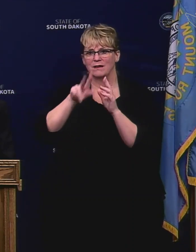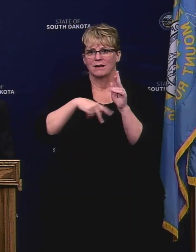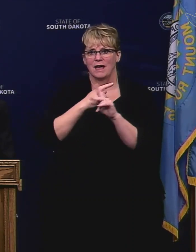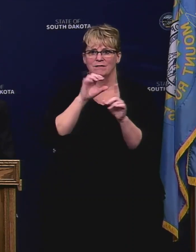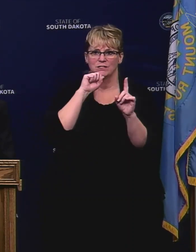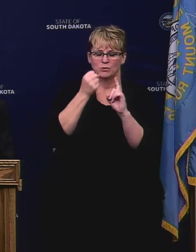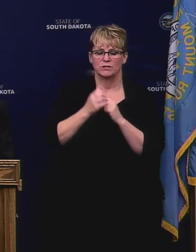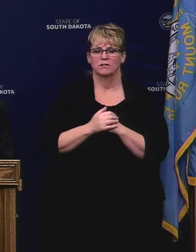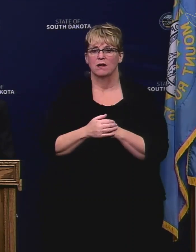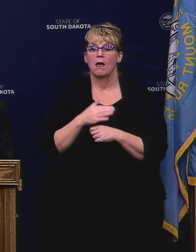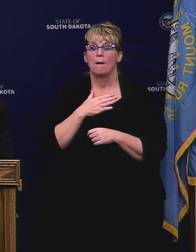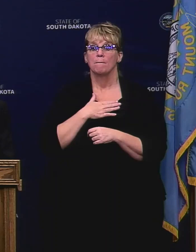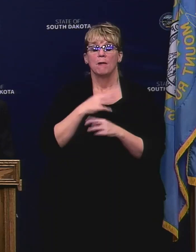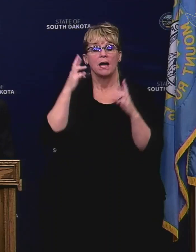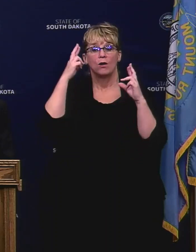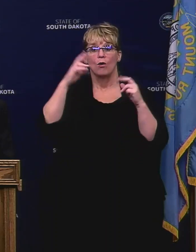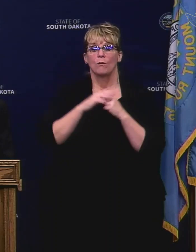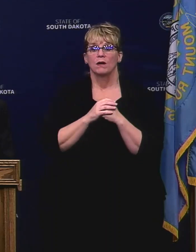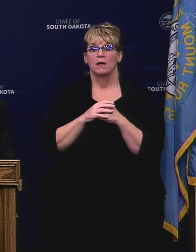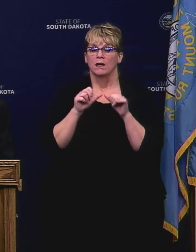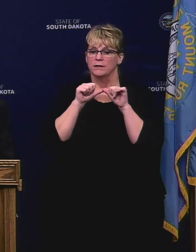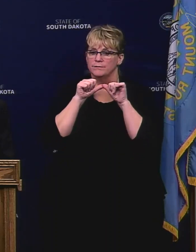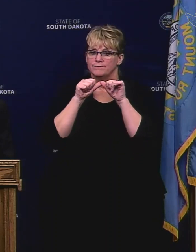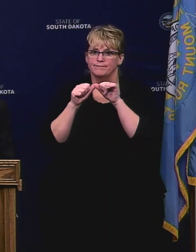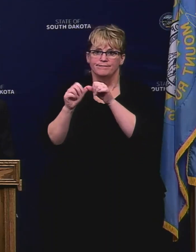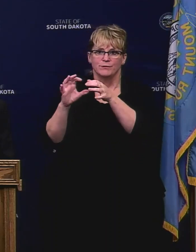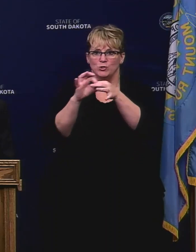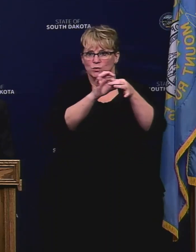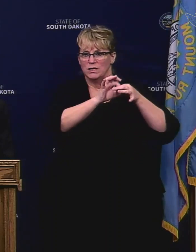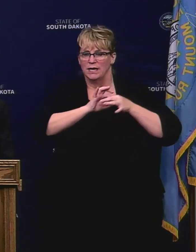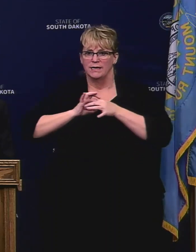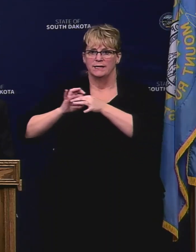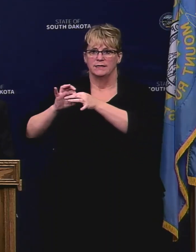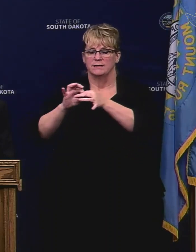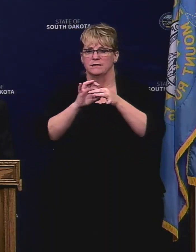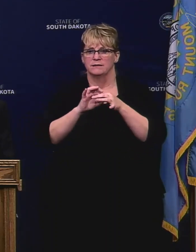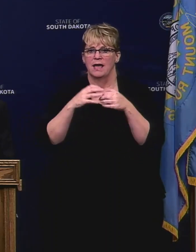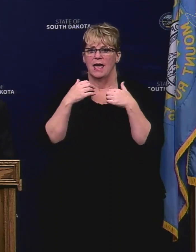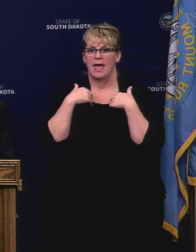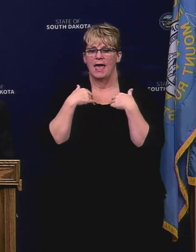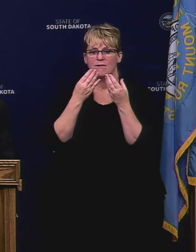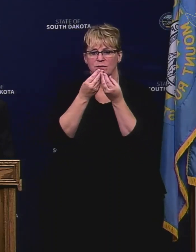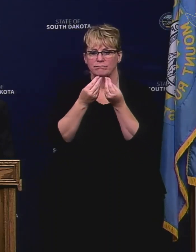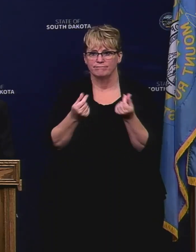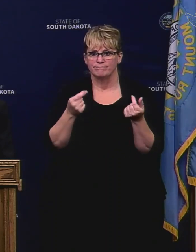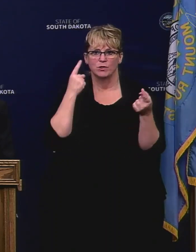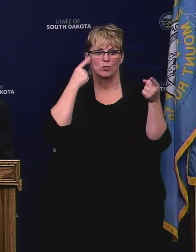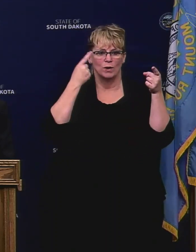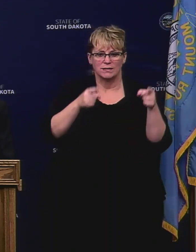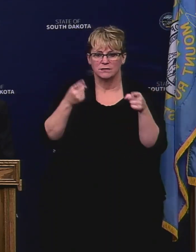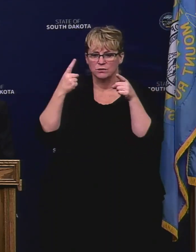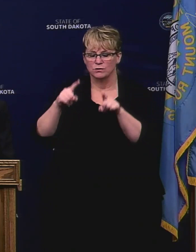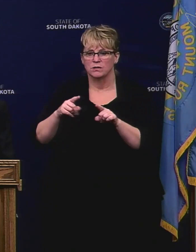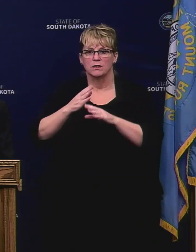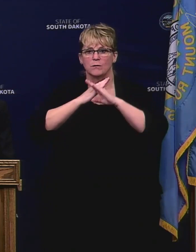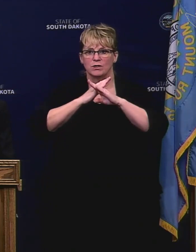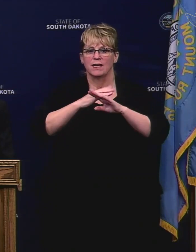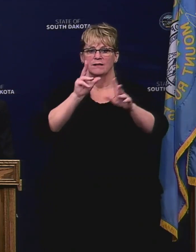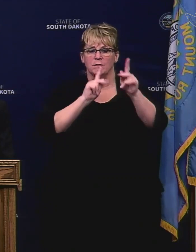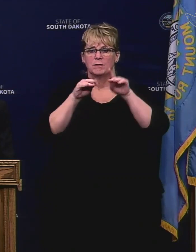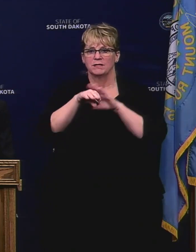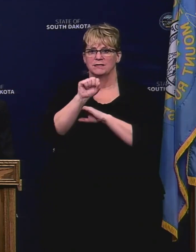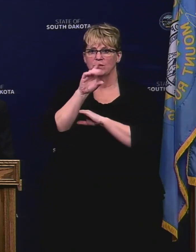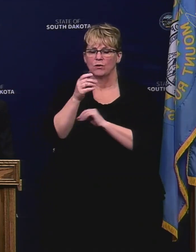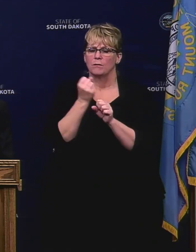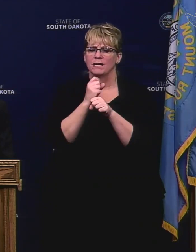So my hope is we can stay united, continue the conversations, and come up with a resolution that will protect the people of South Dakota and